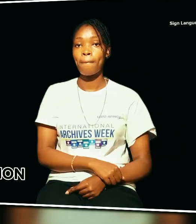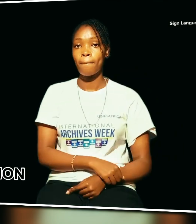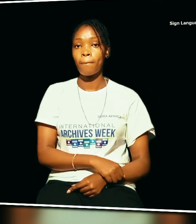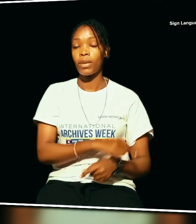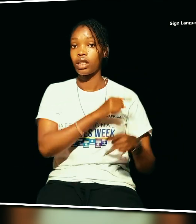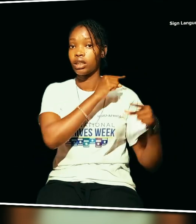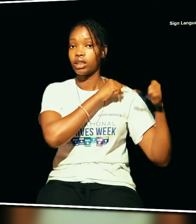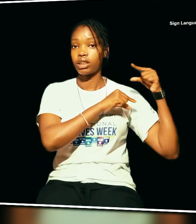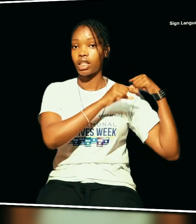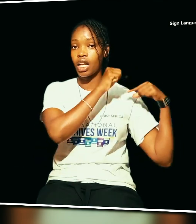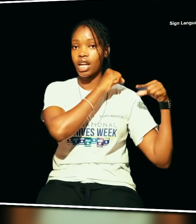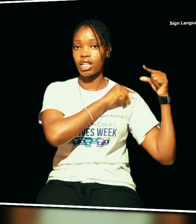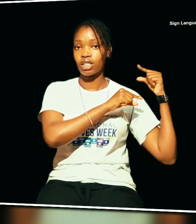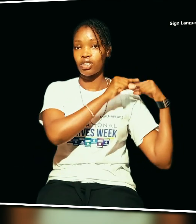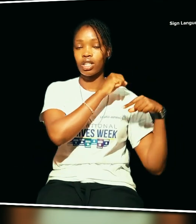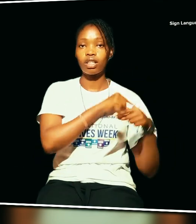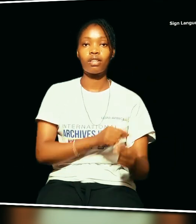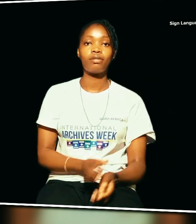Generation.